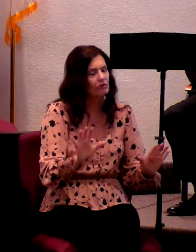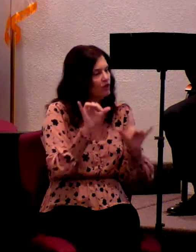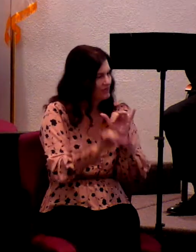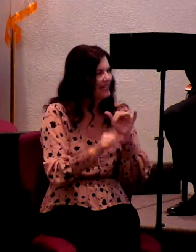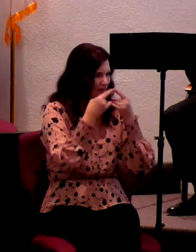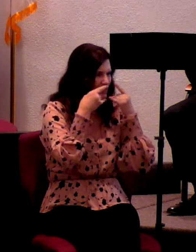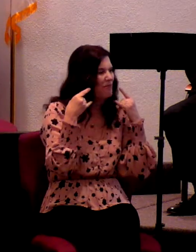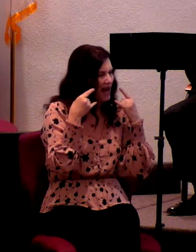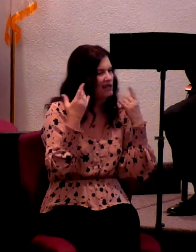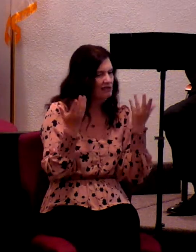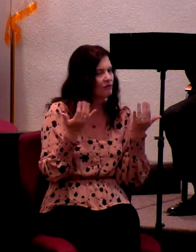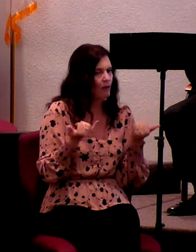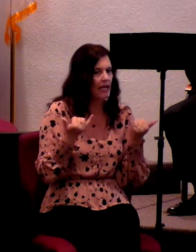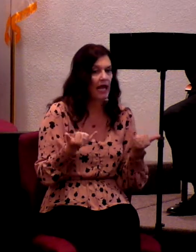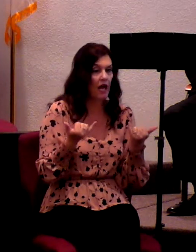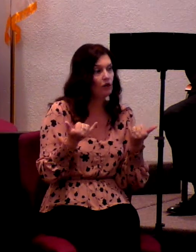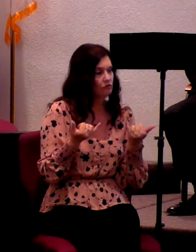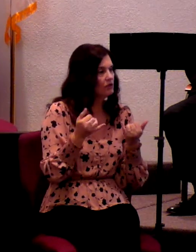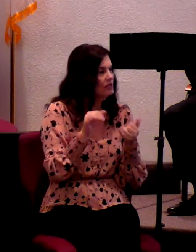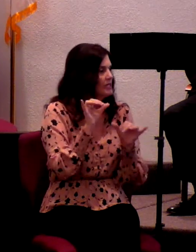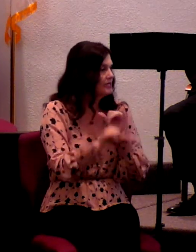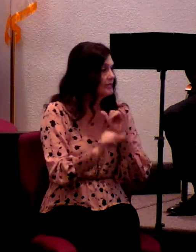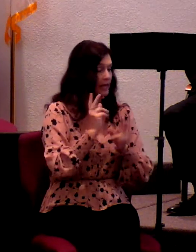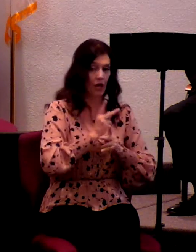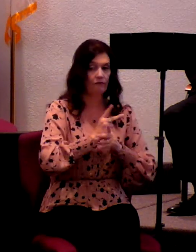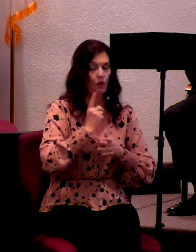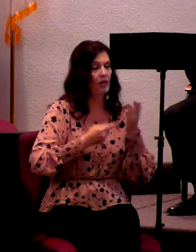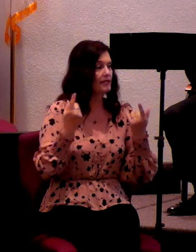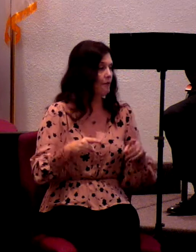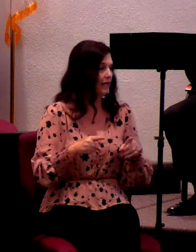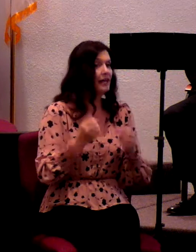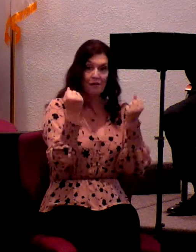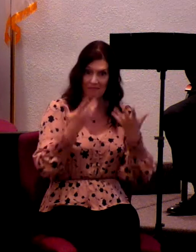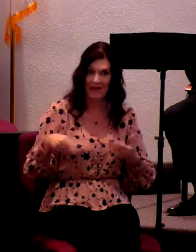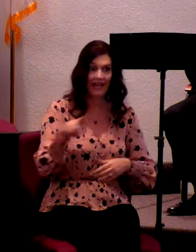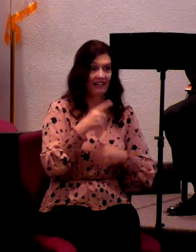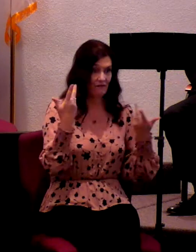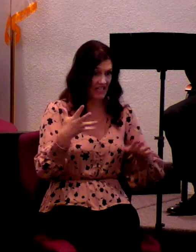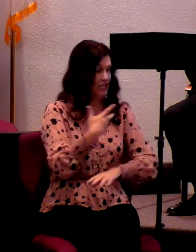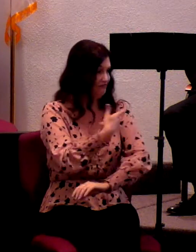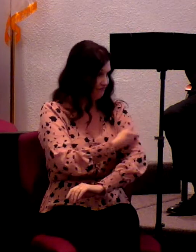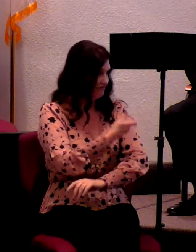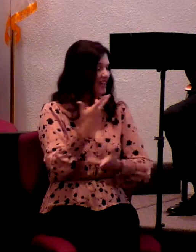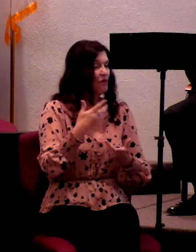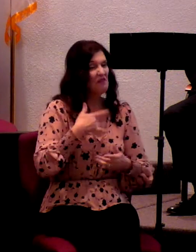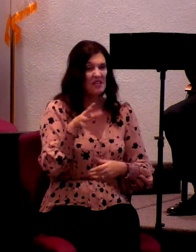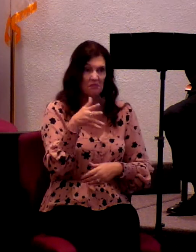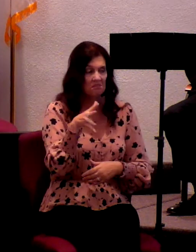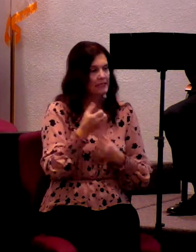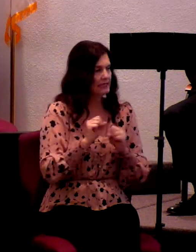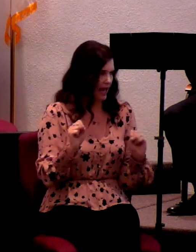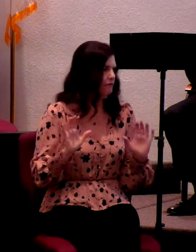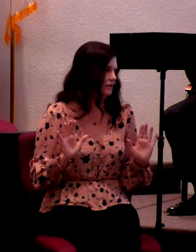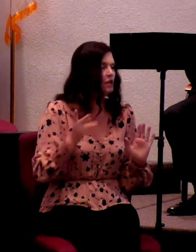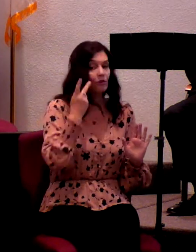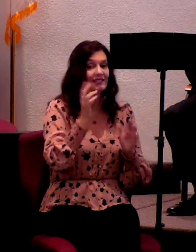this for a while, and we'll stay alert to what's going on. Many of us have had our vaccines. We feel somewhat safe, but we'll